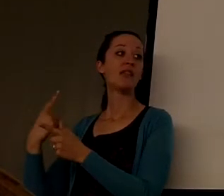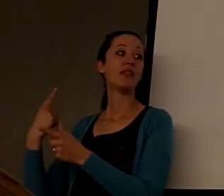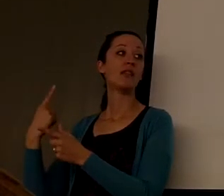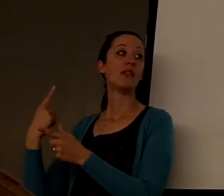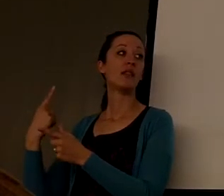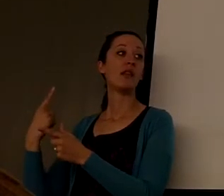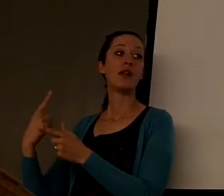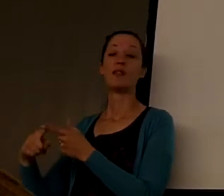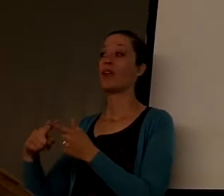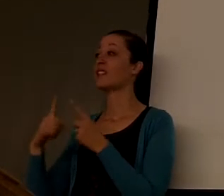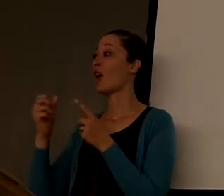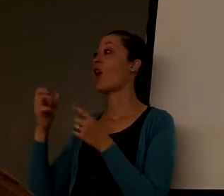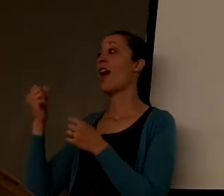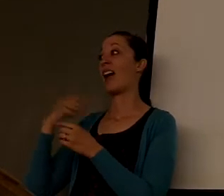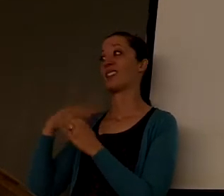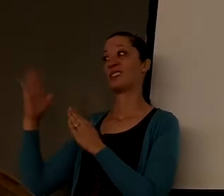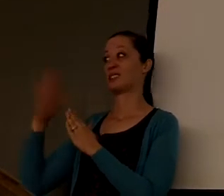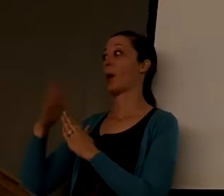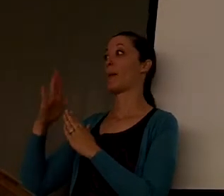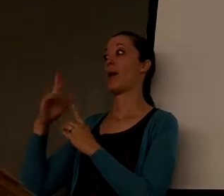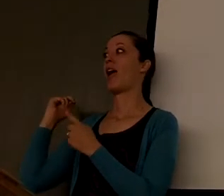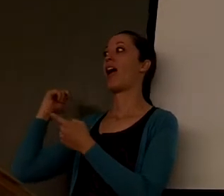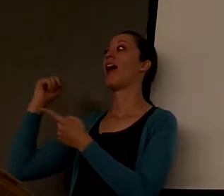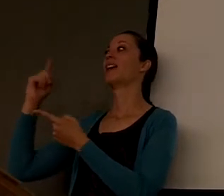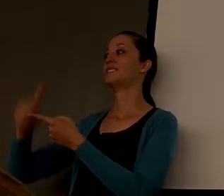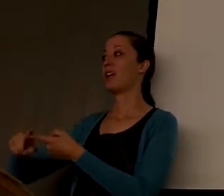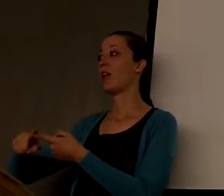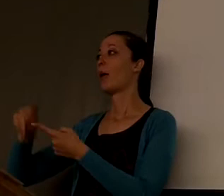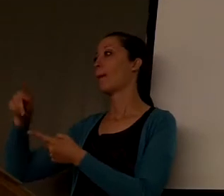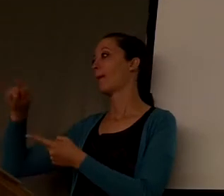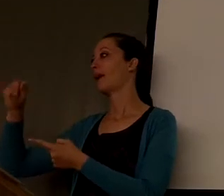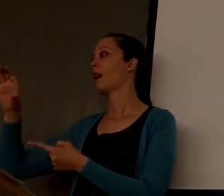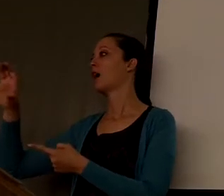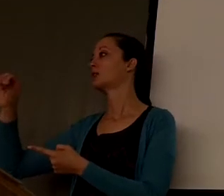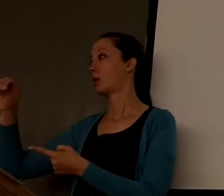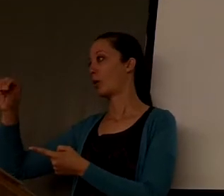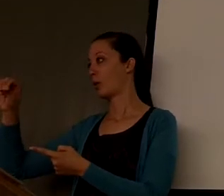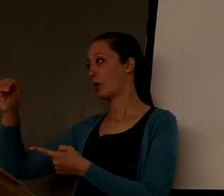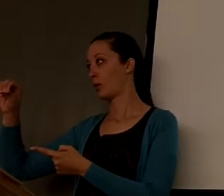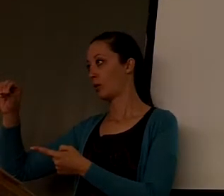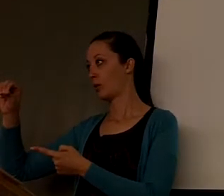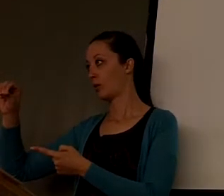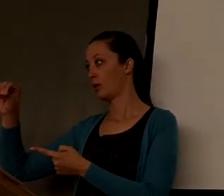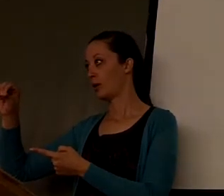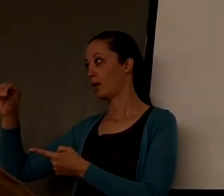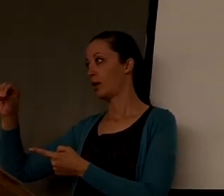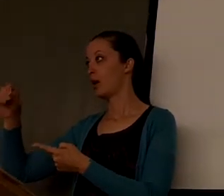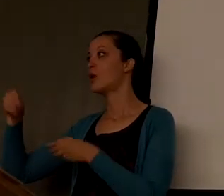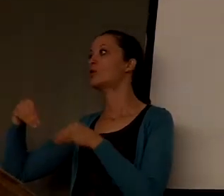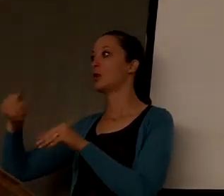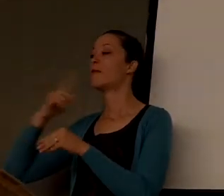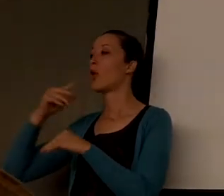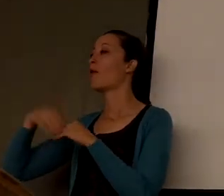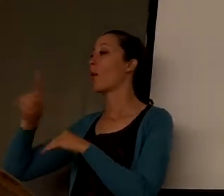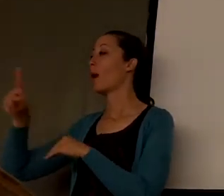for $105 million. And now we're well over 200 million in prices. What style? Do you